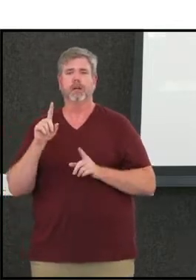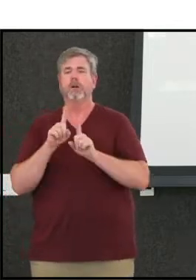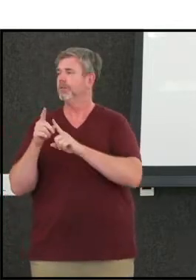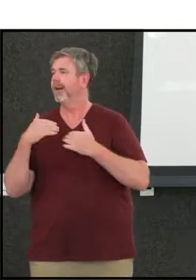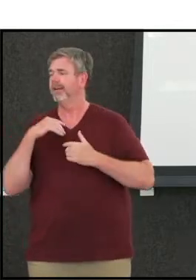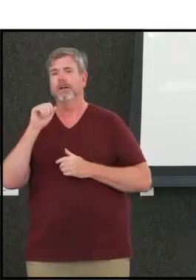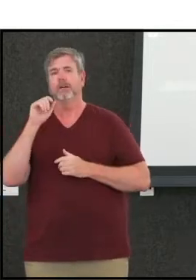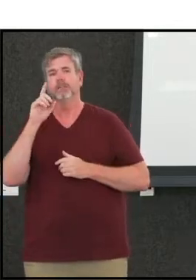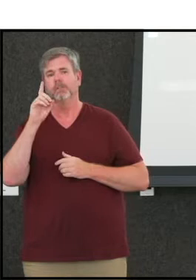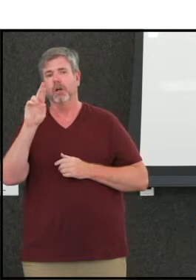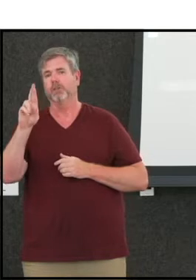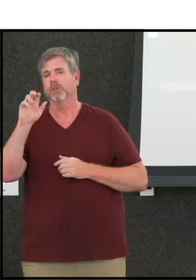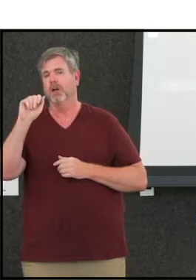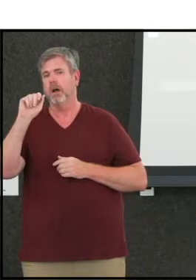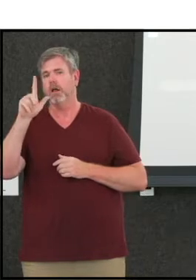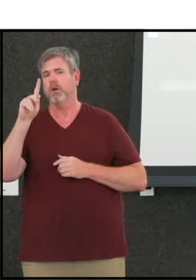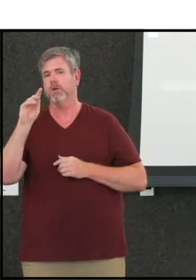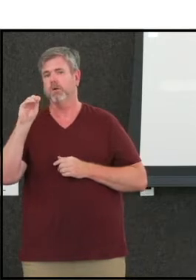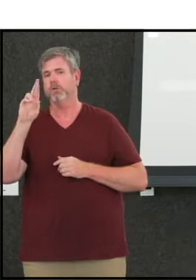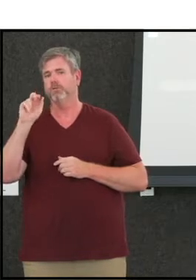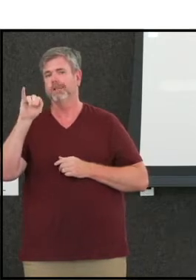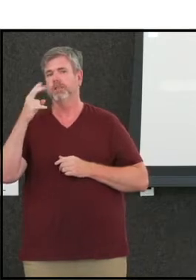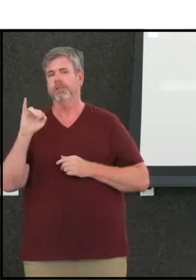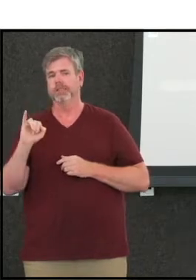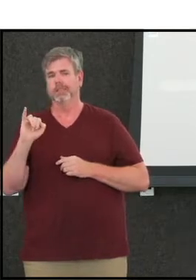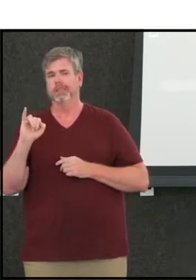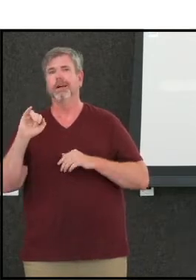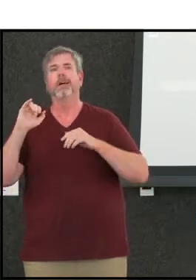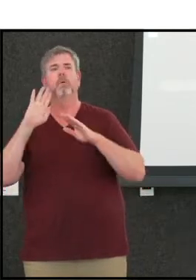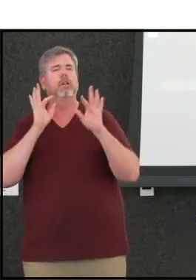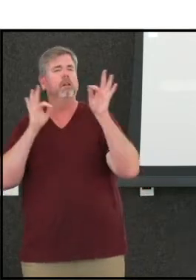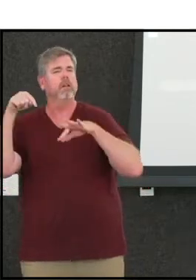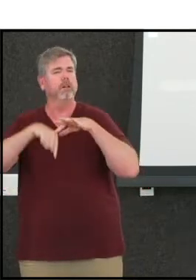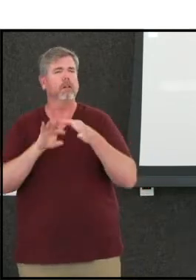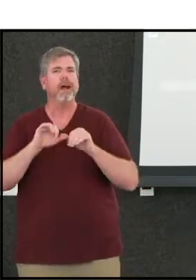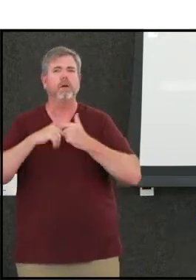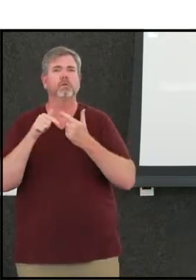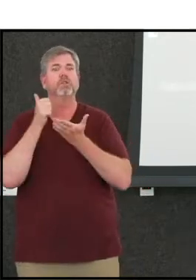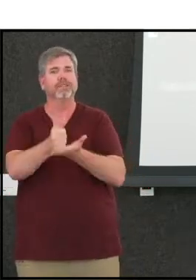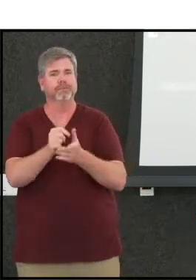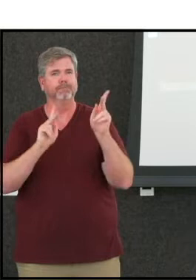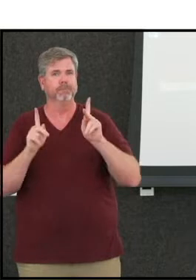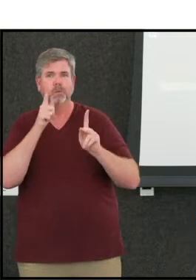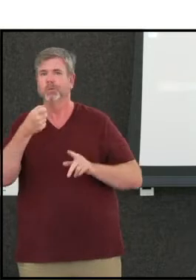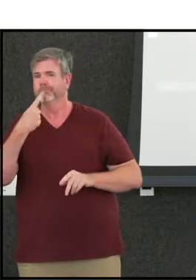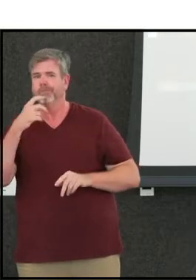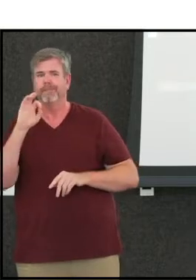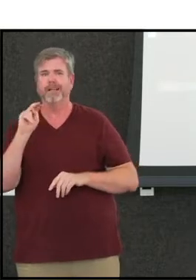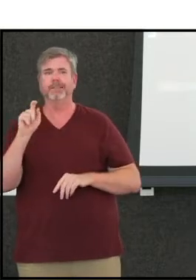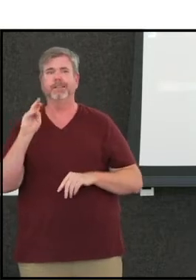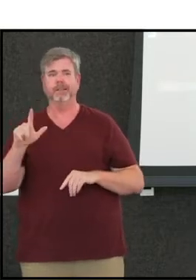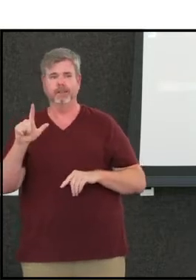with us in terms of treatment. So you will talk more about mental health and substance use affecting